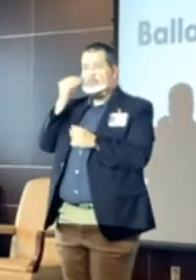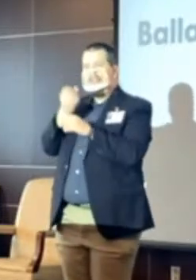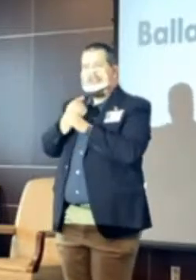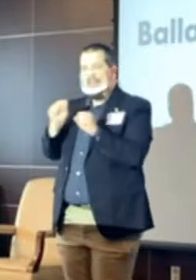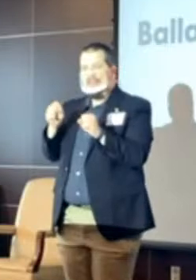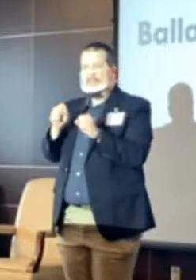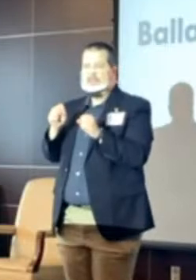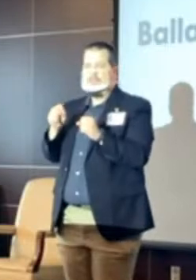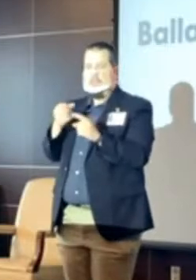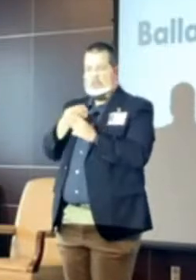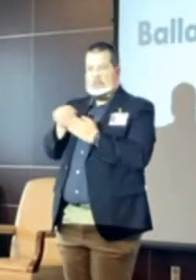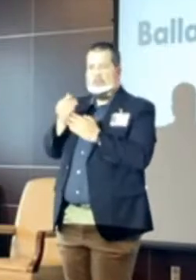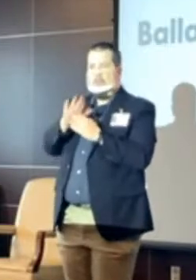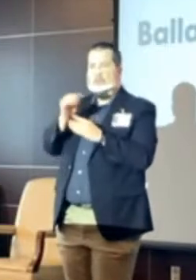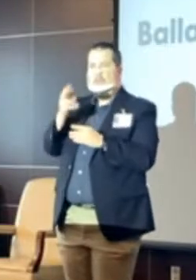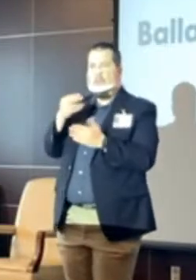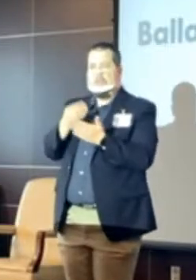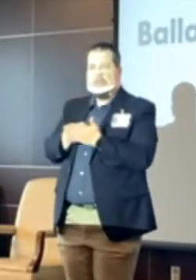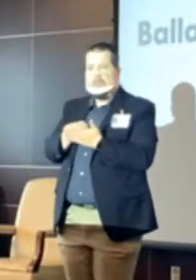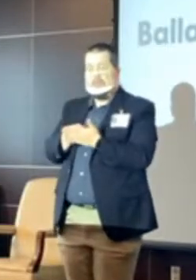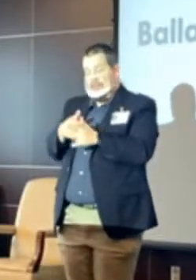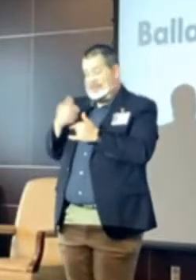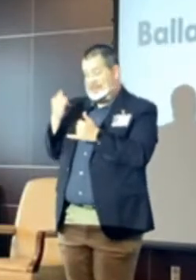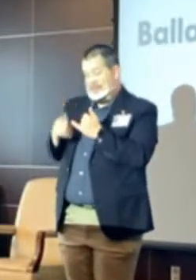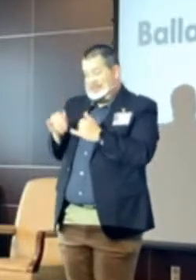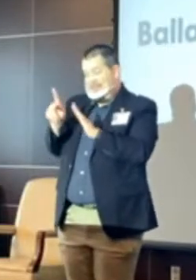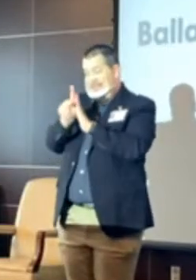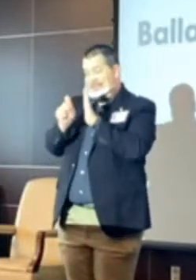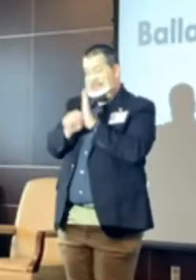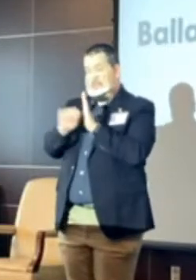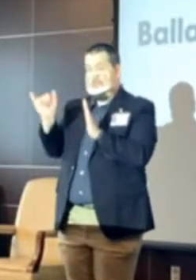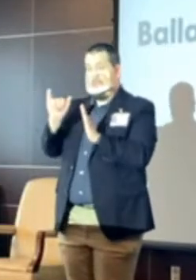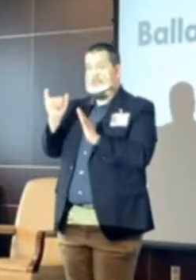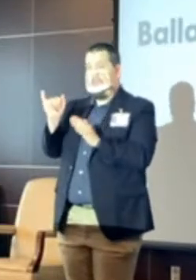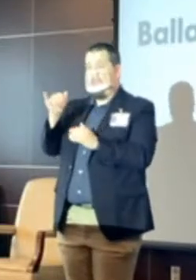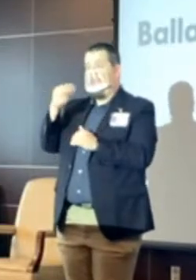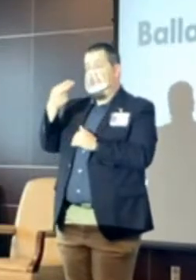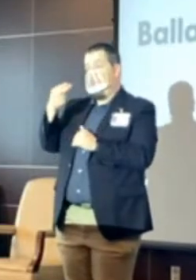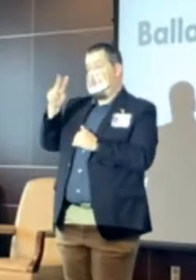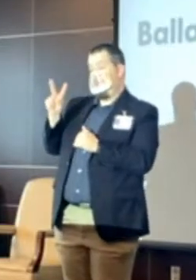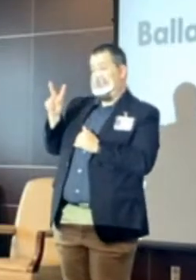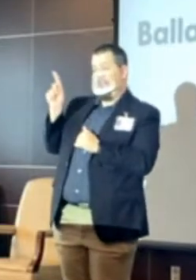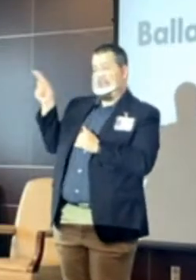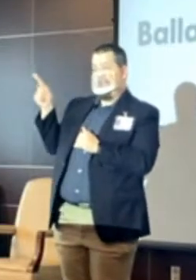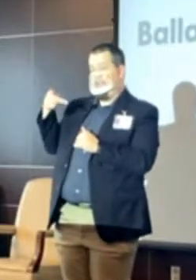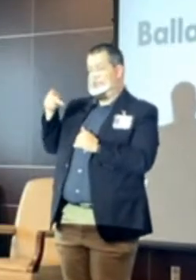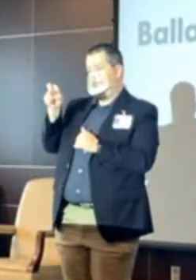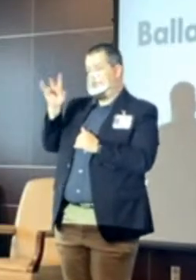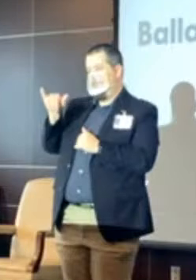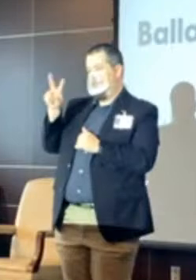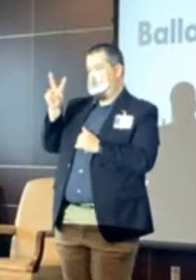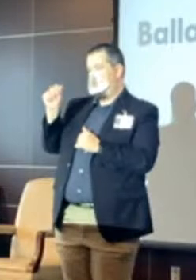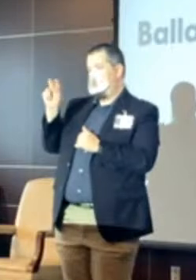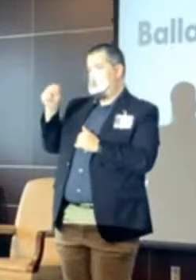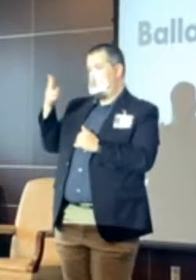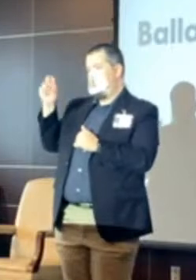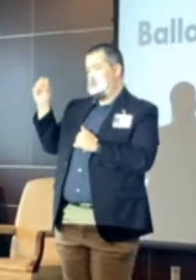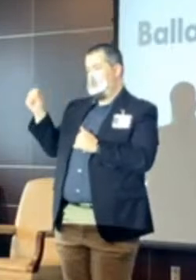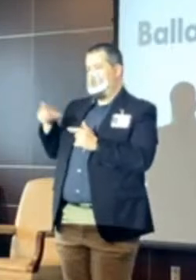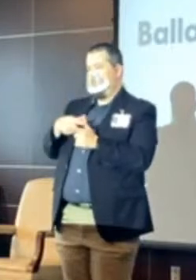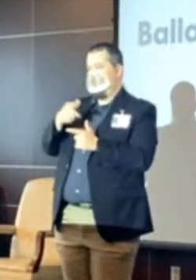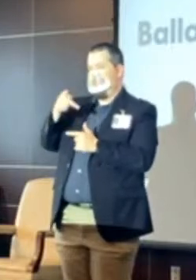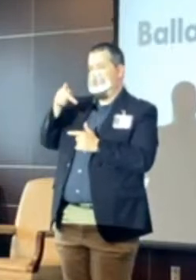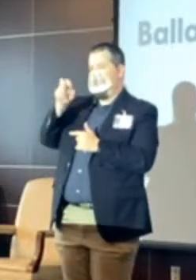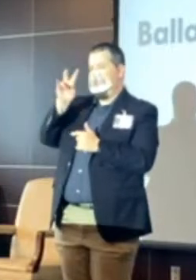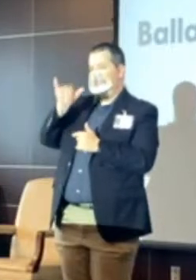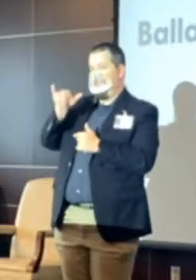securely. And then finally, in Kingsport also, at Wholesome Valley, Penny Van Huss and Amy Light responded